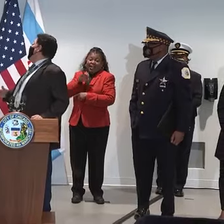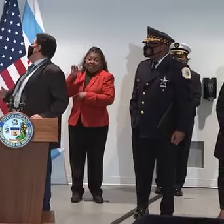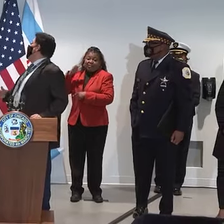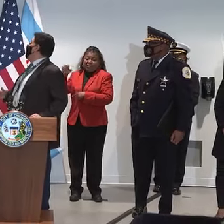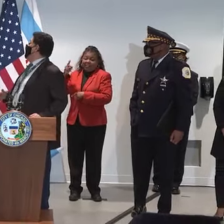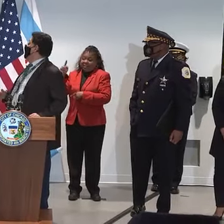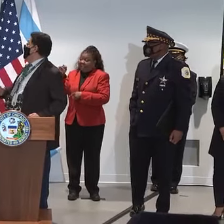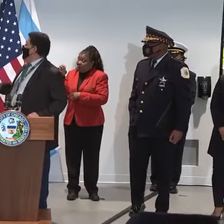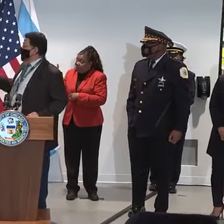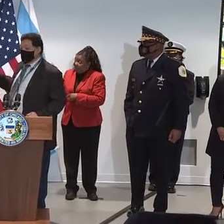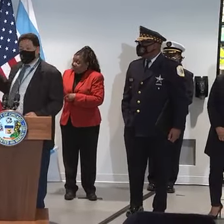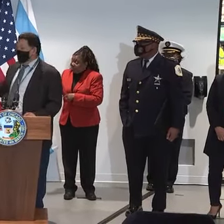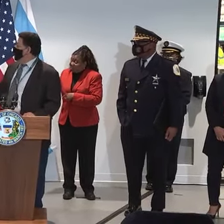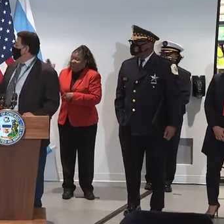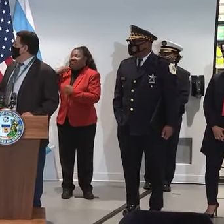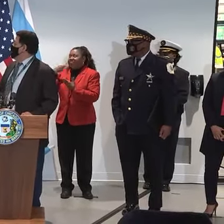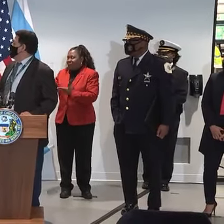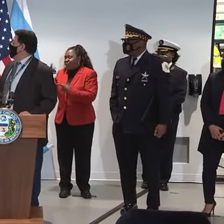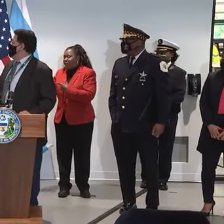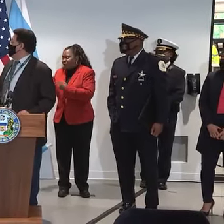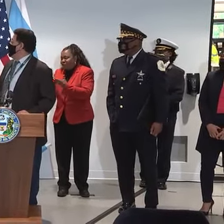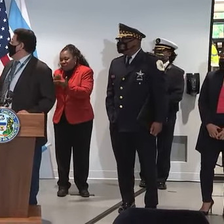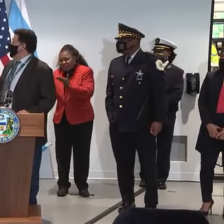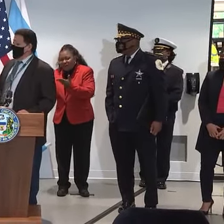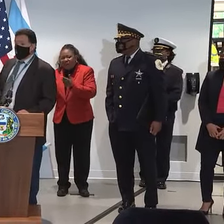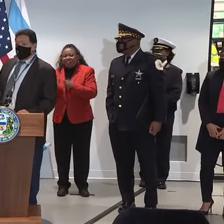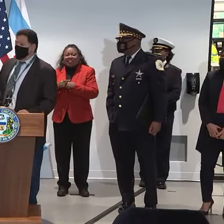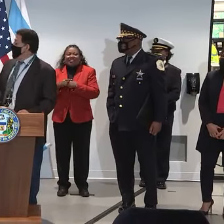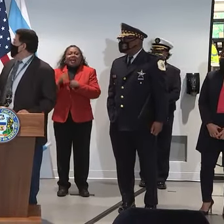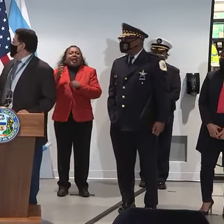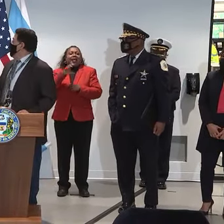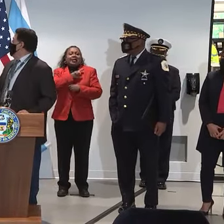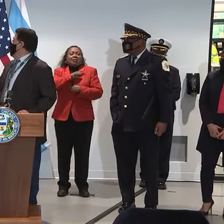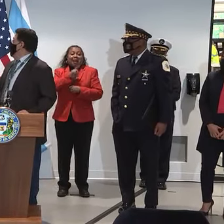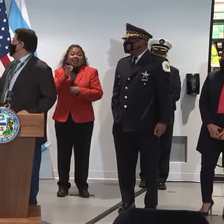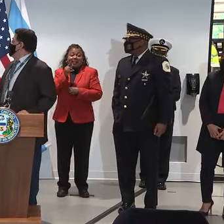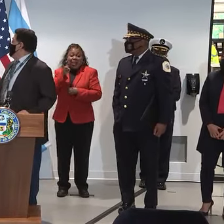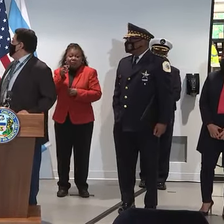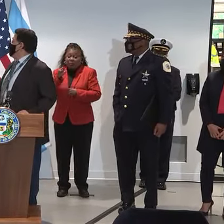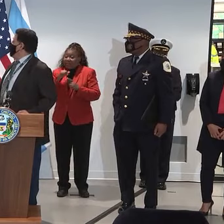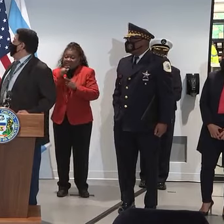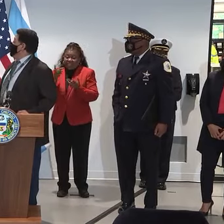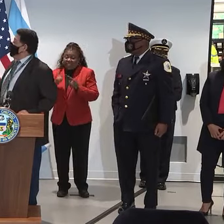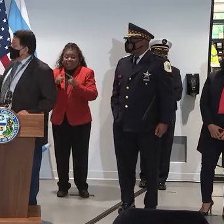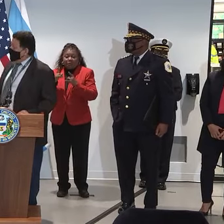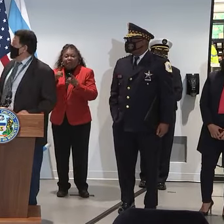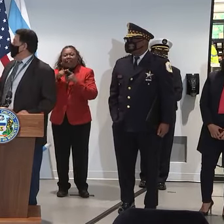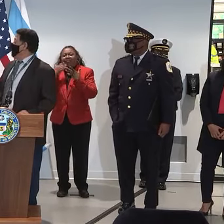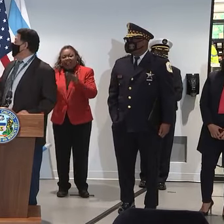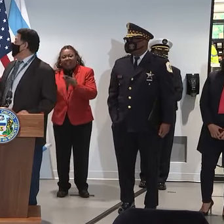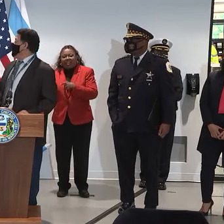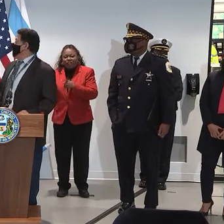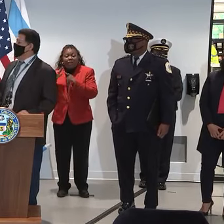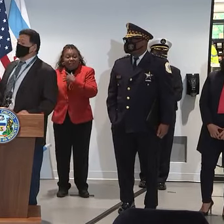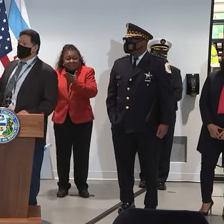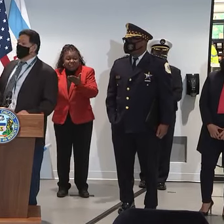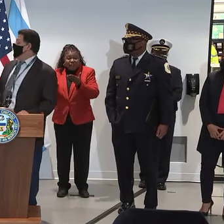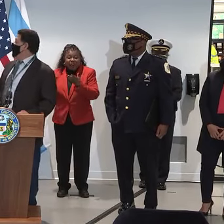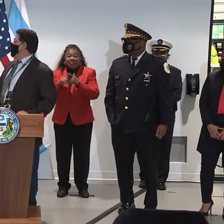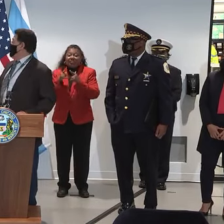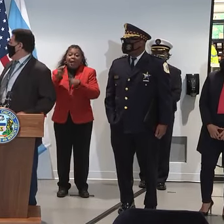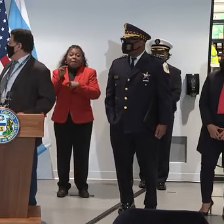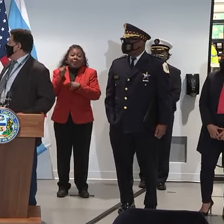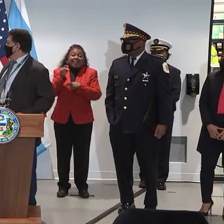Chief Cato, thank you for your service. Commander Calderon, he's not here, the 10th District, thank him for his service.